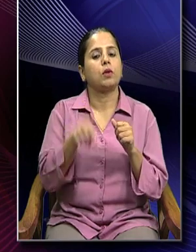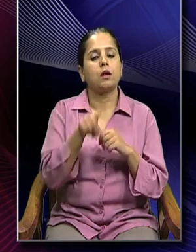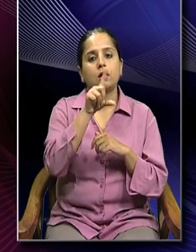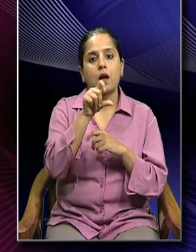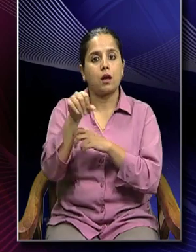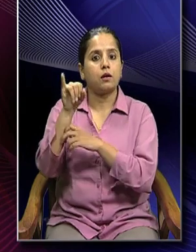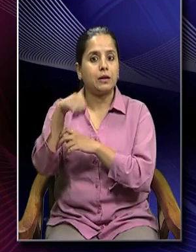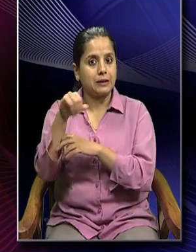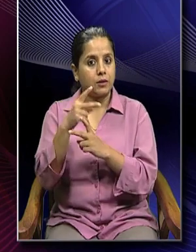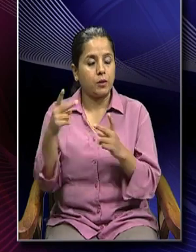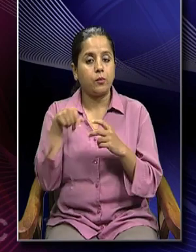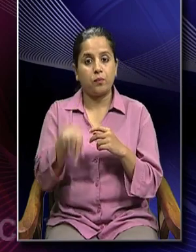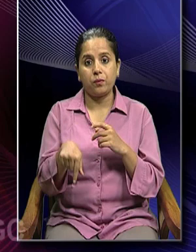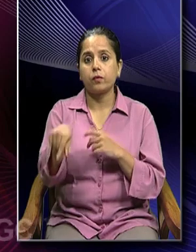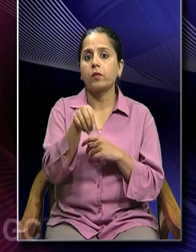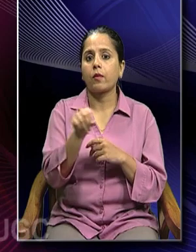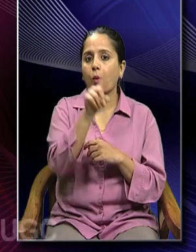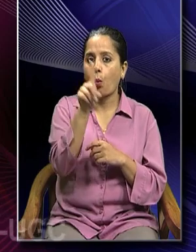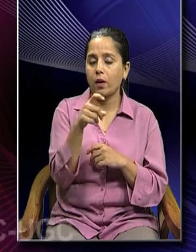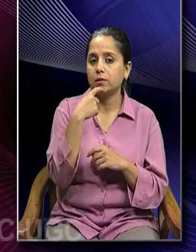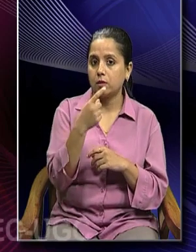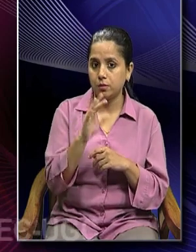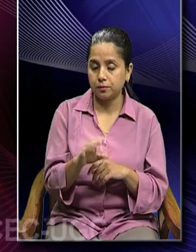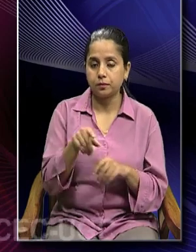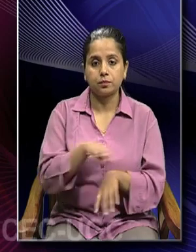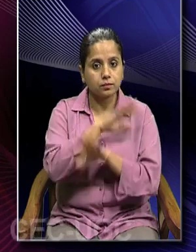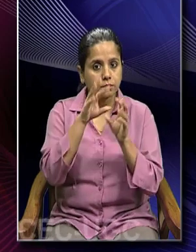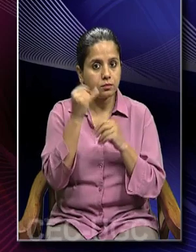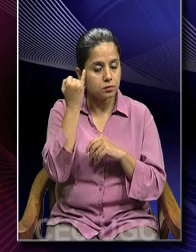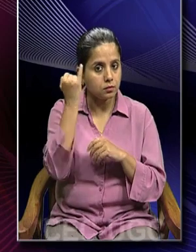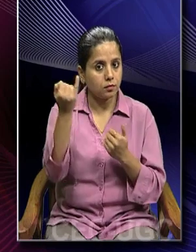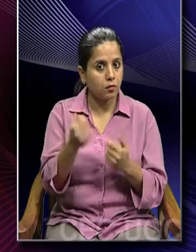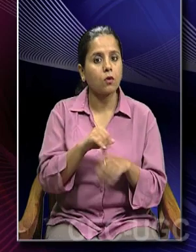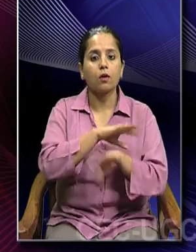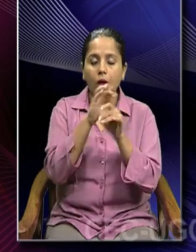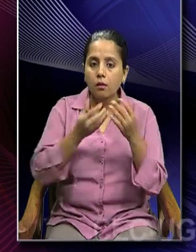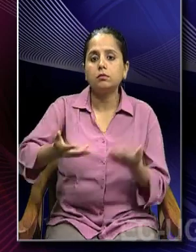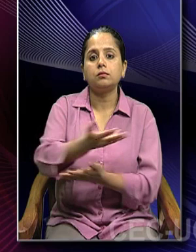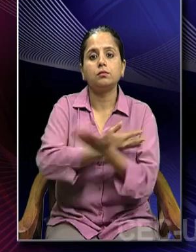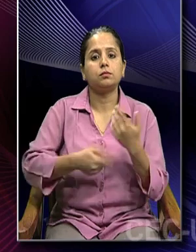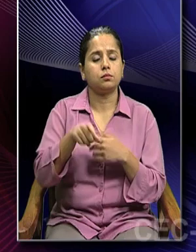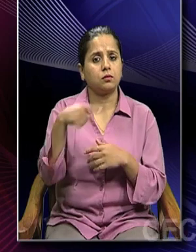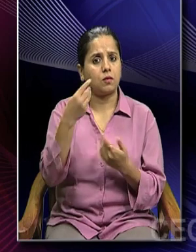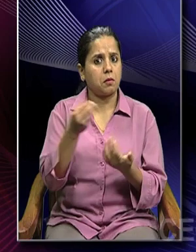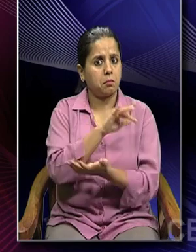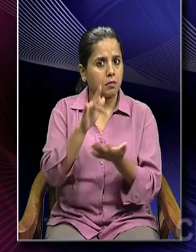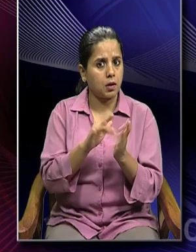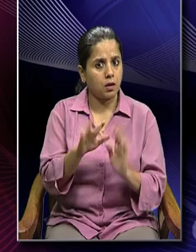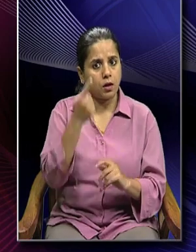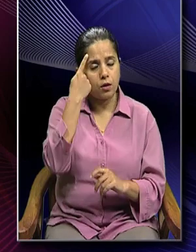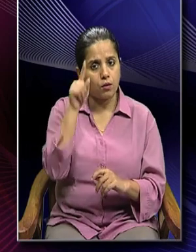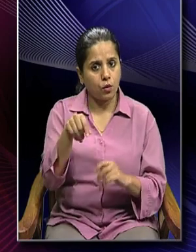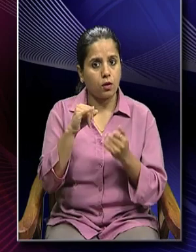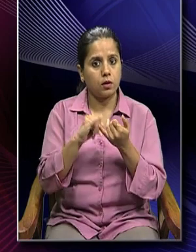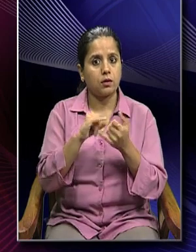that paper he actually questions the entire idea, the entire discourse, that is there a place for the sacred